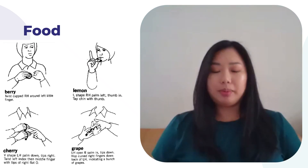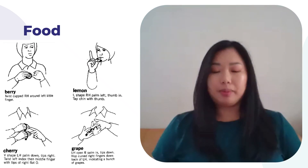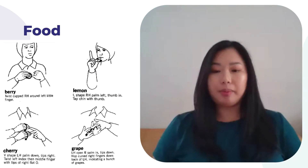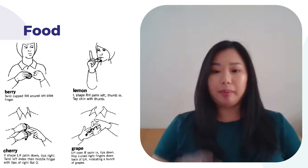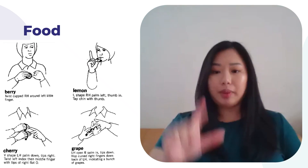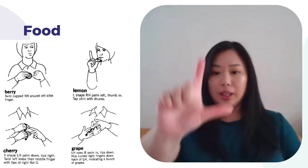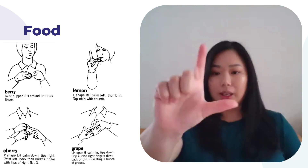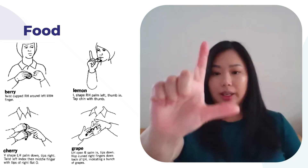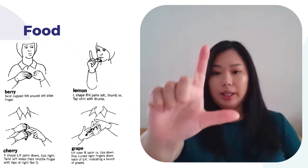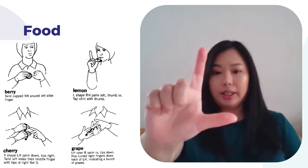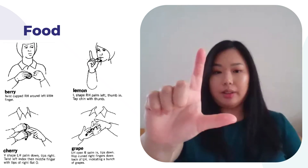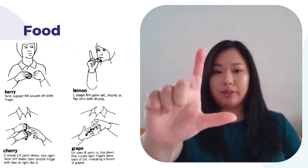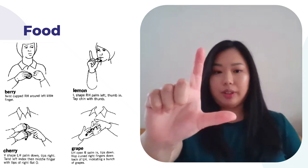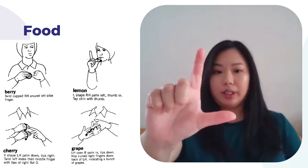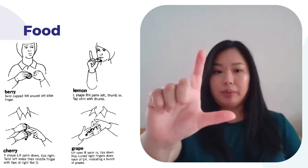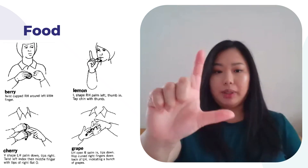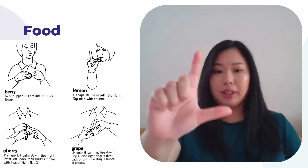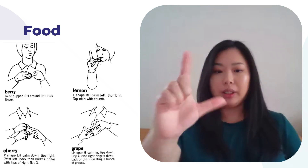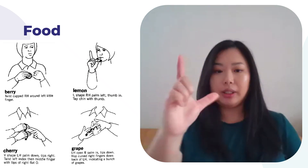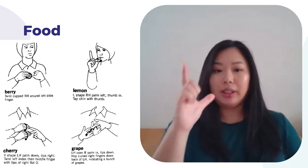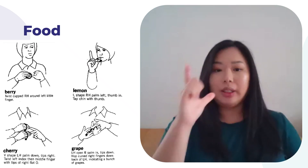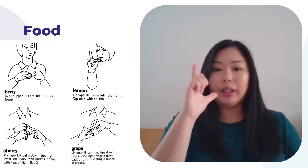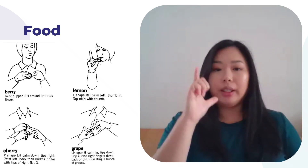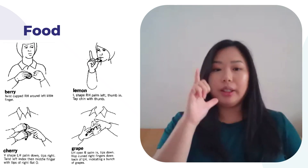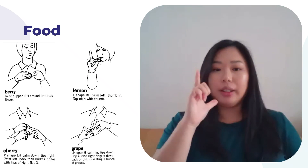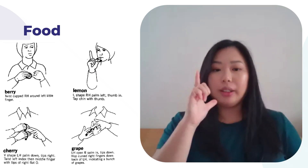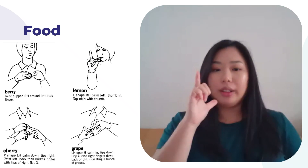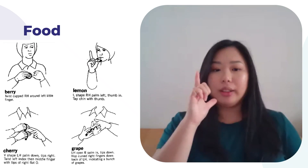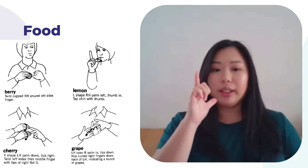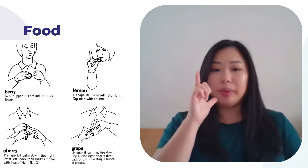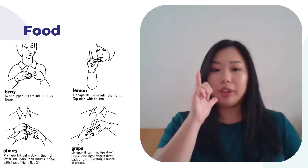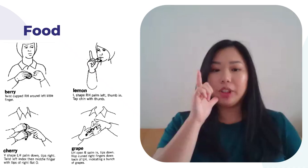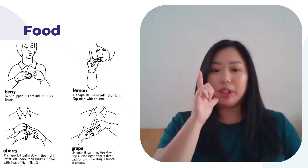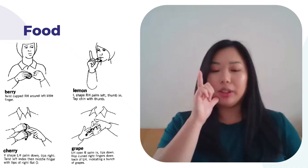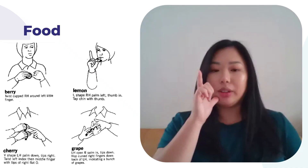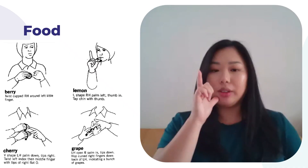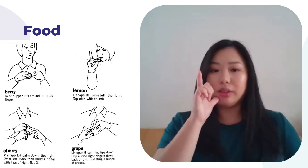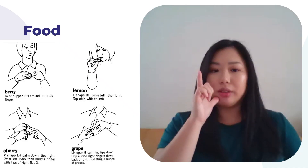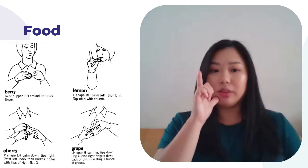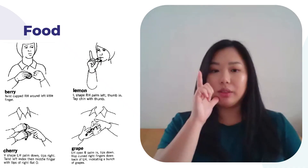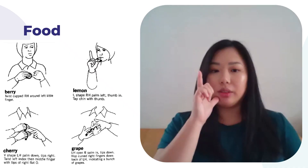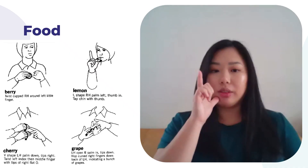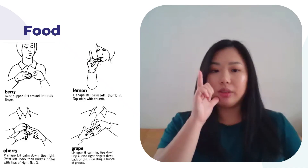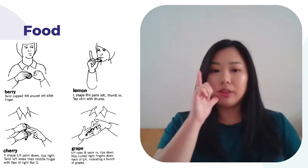Lemon. L for lemon. And tap your chin.